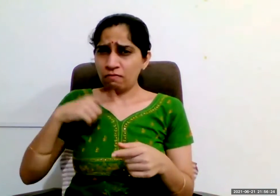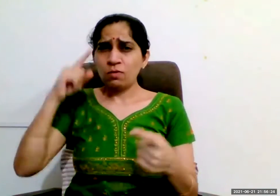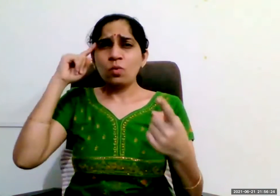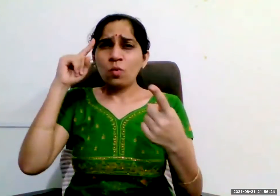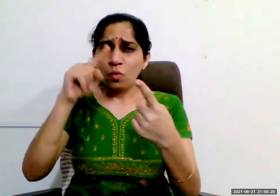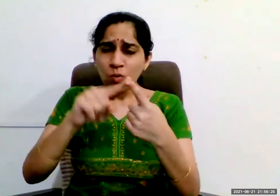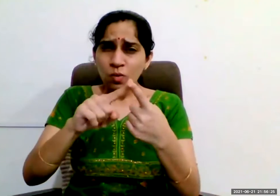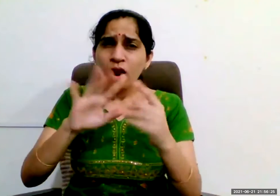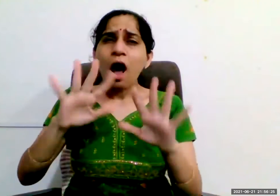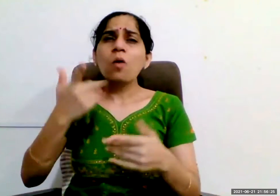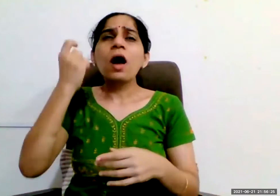being?